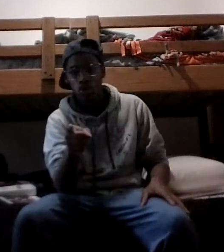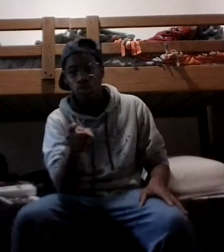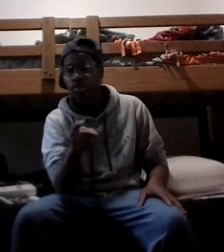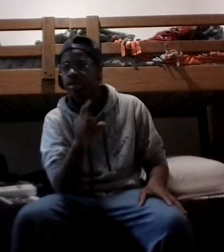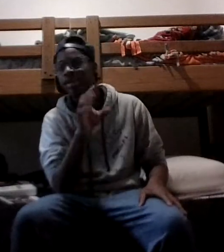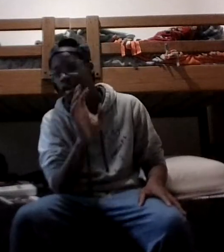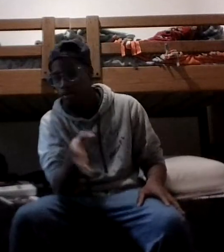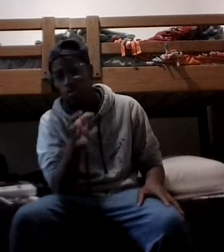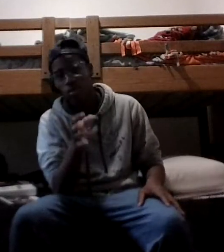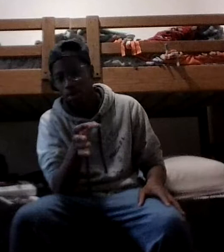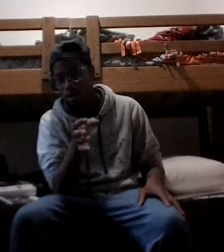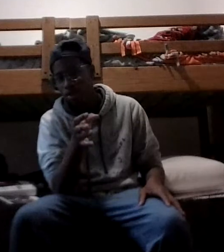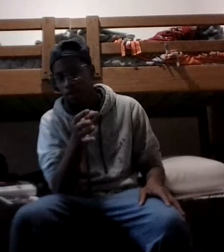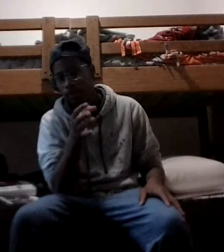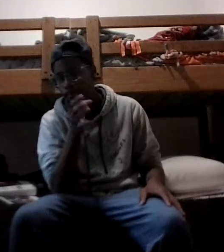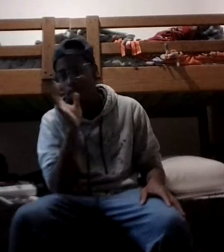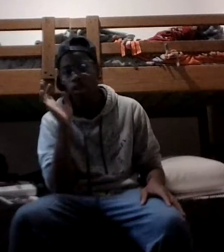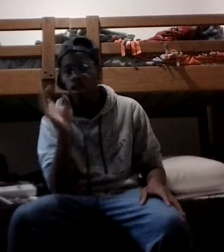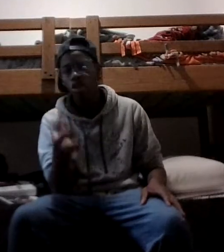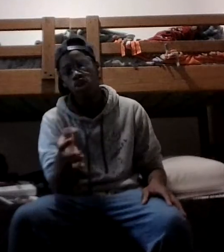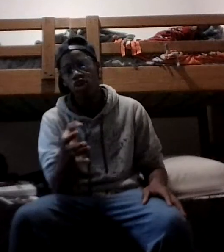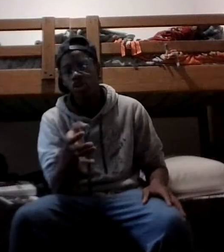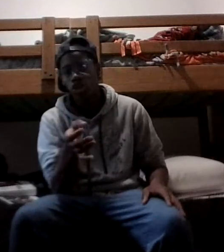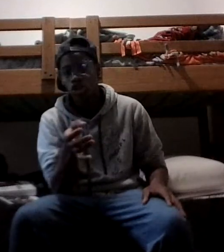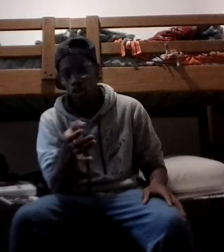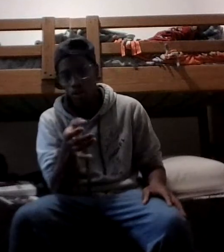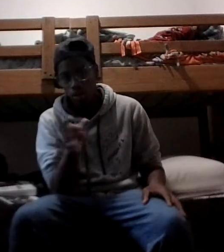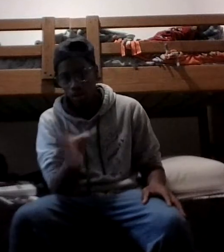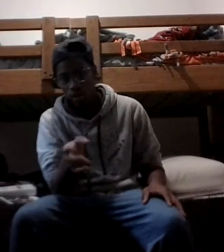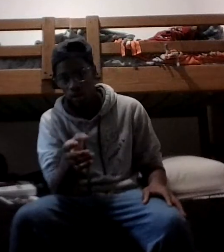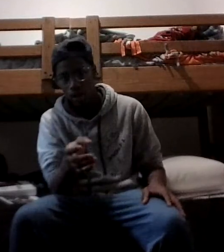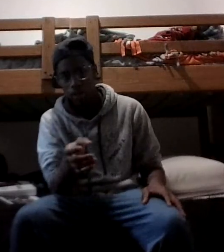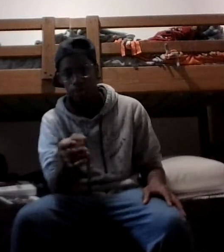it's not inappropriate this is only a learning lesson